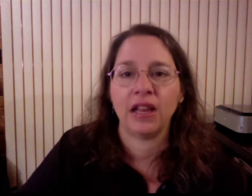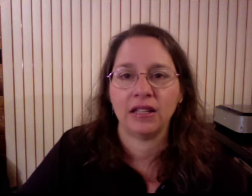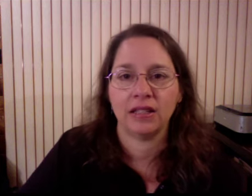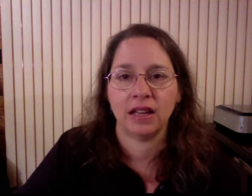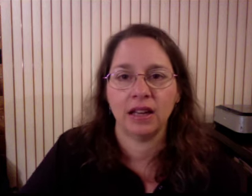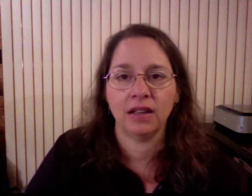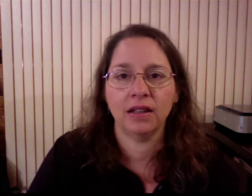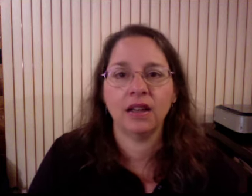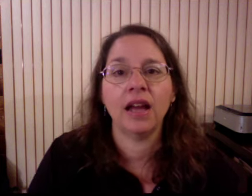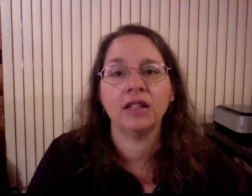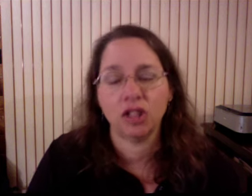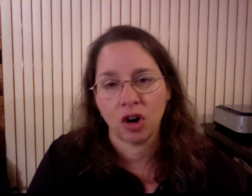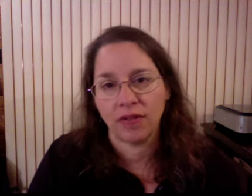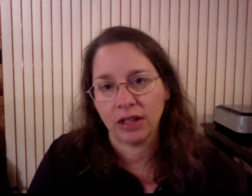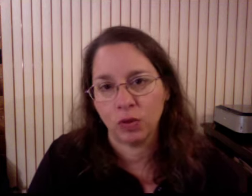fantasy and starving the will.